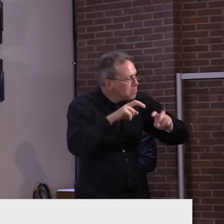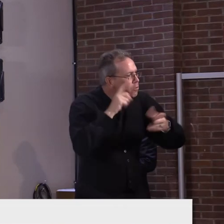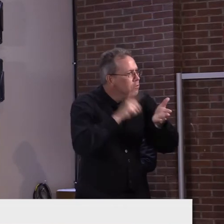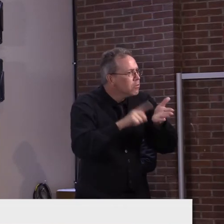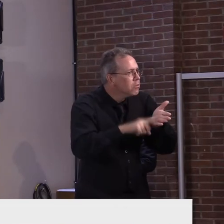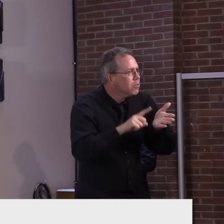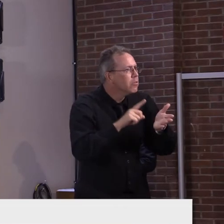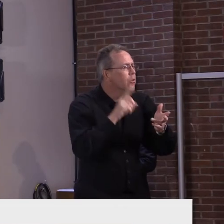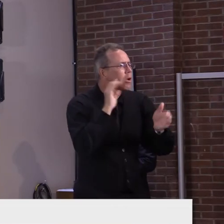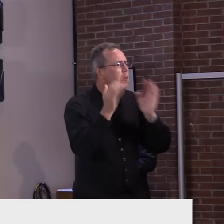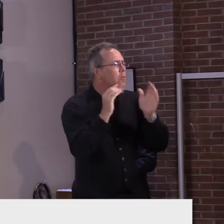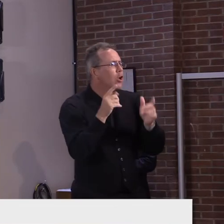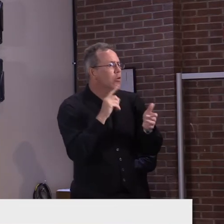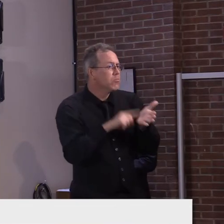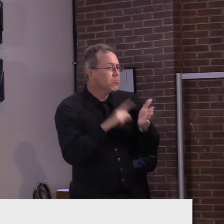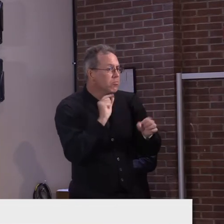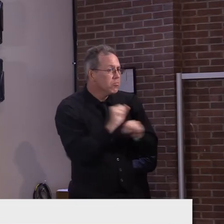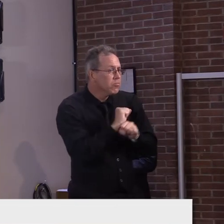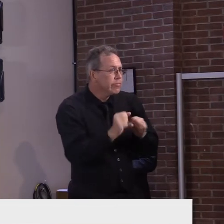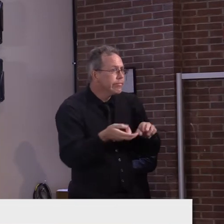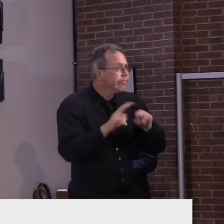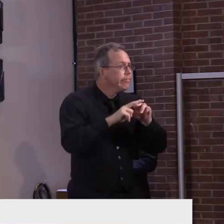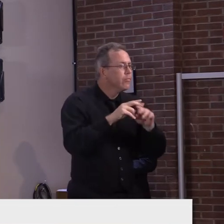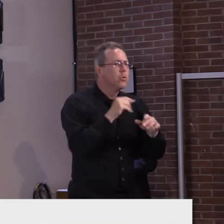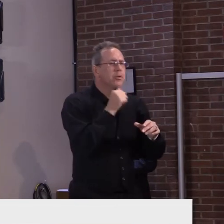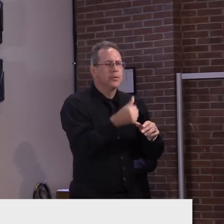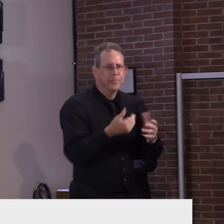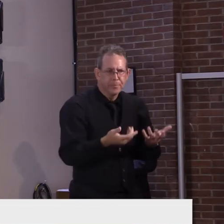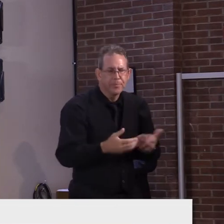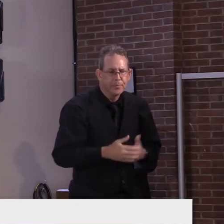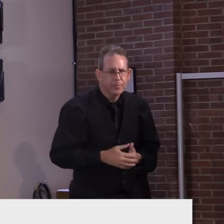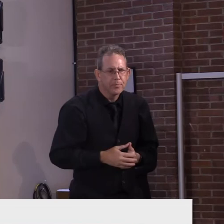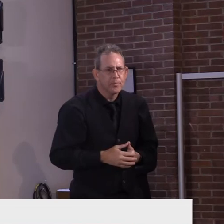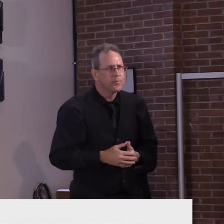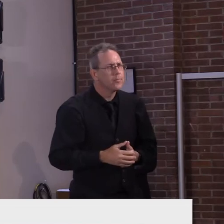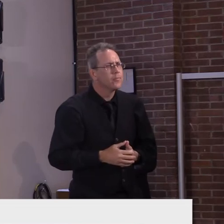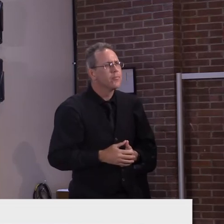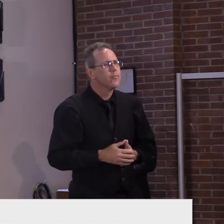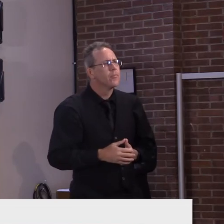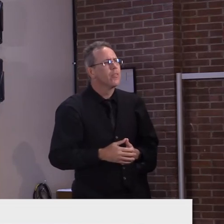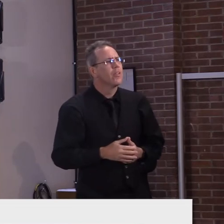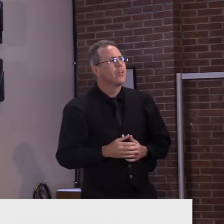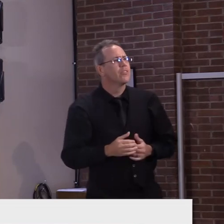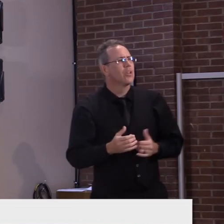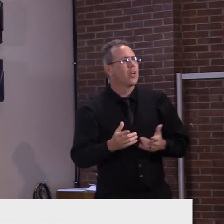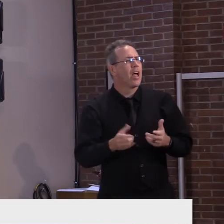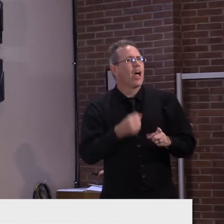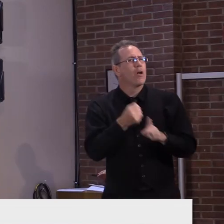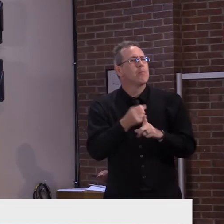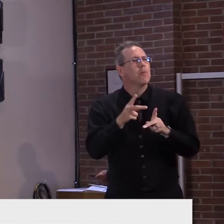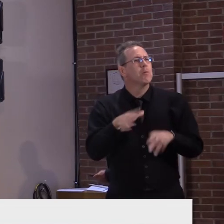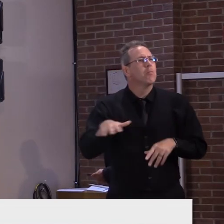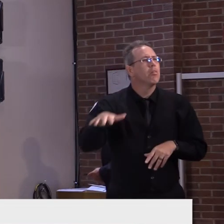to translate that into the experience of people. Now, I always get asked